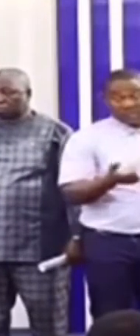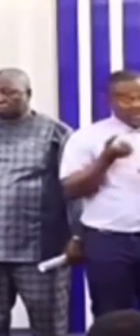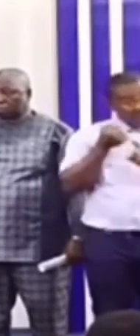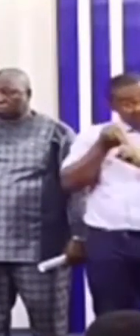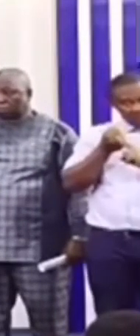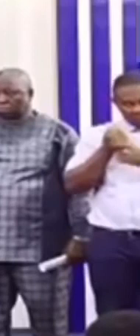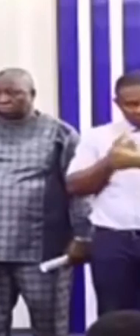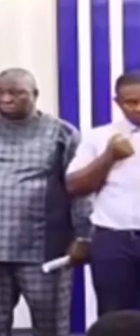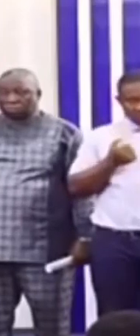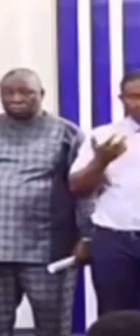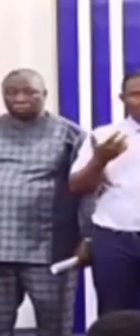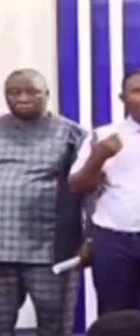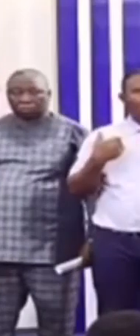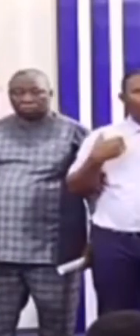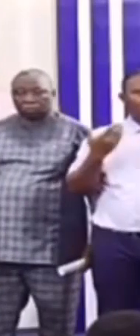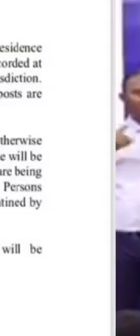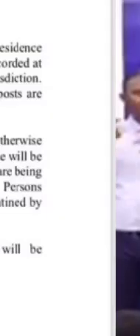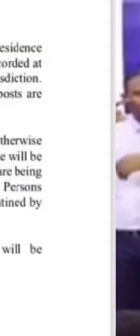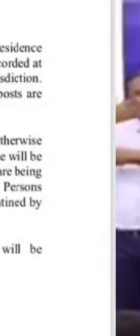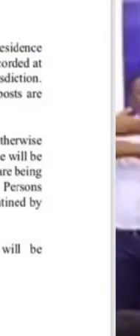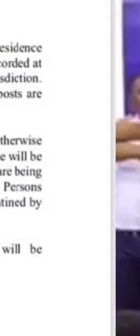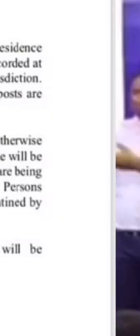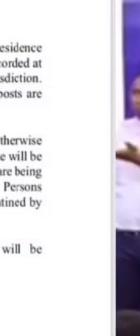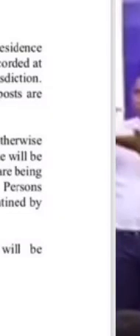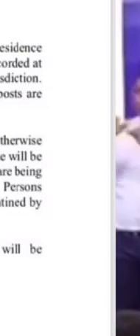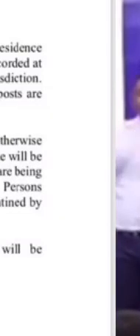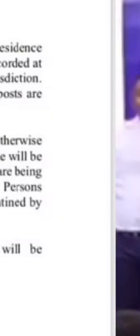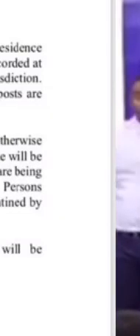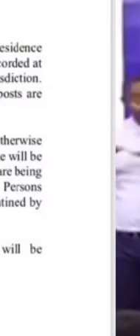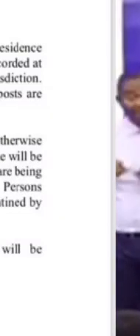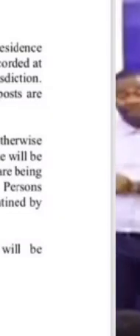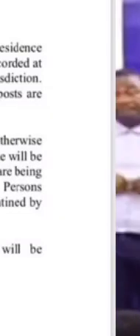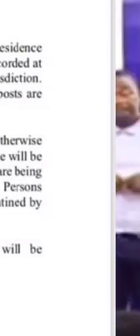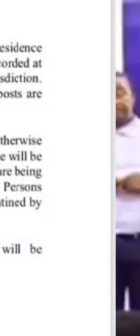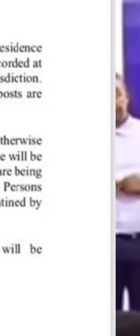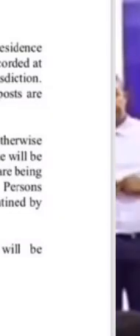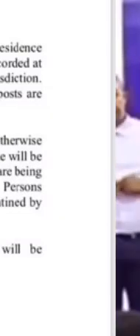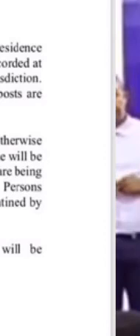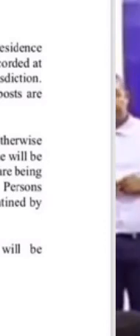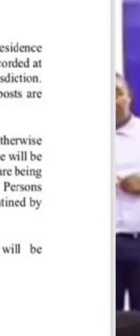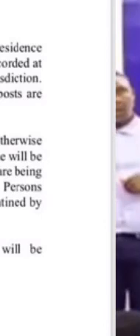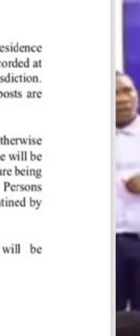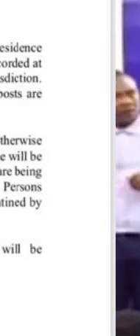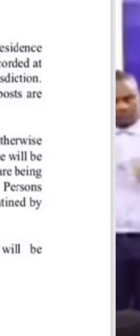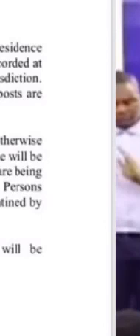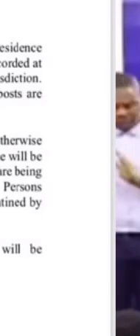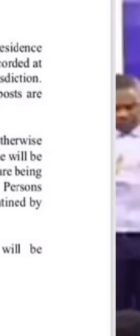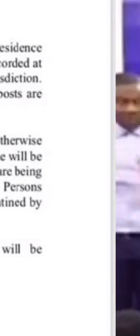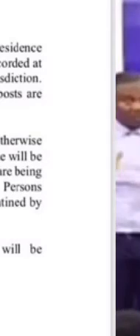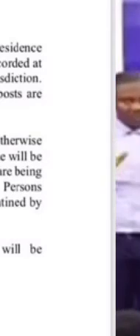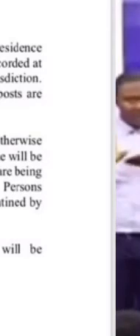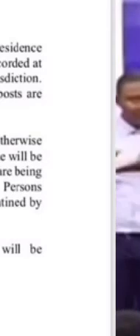be available at the various Ghanaian ports of entry. Enforcement protocols are being deployed in collaboration with the